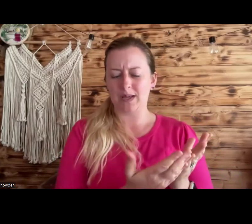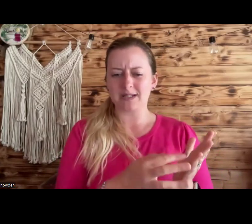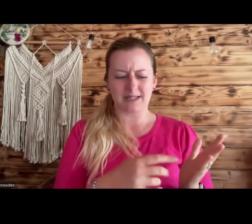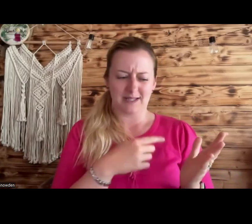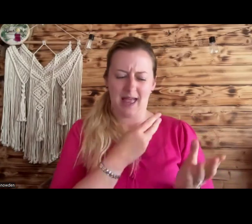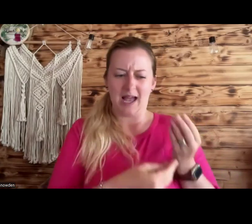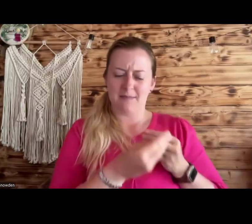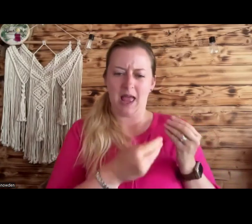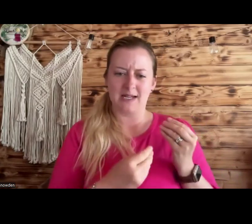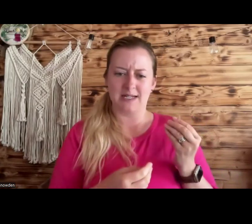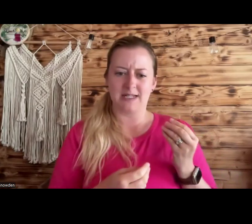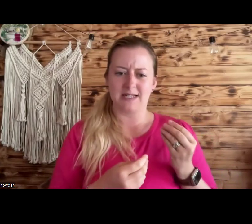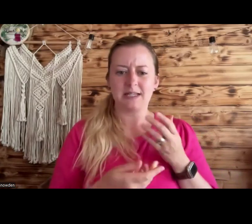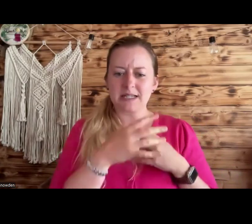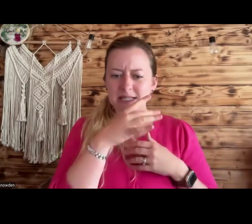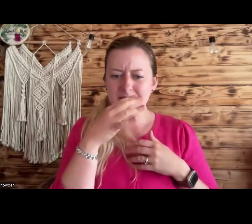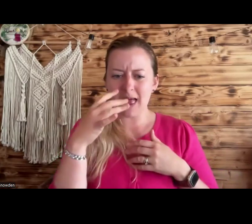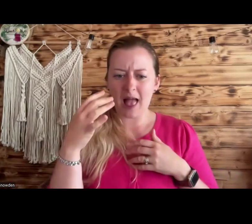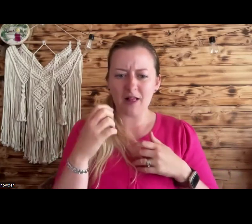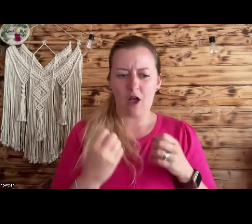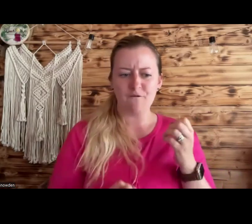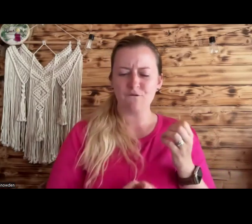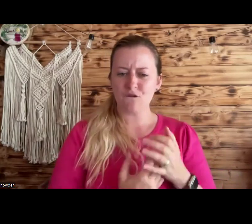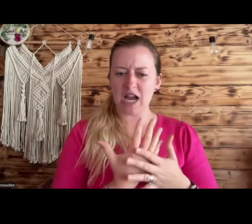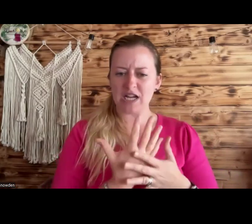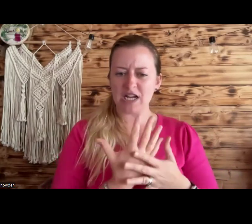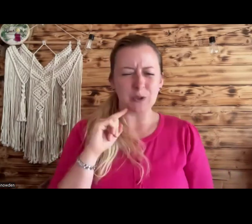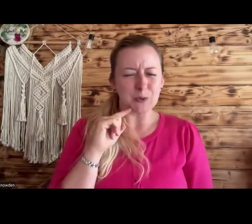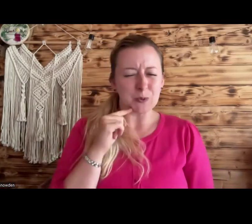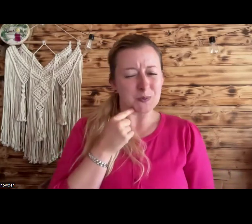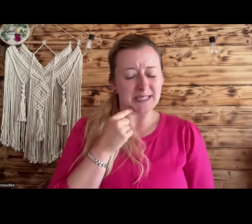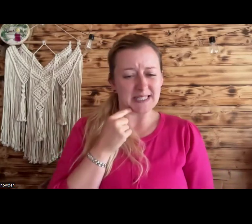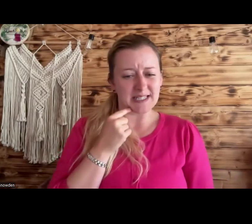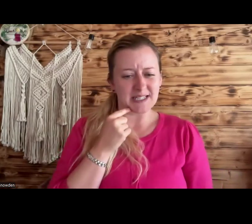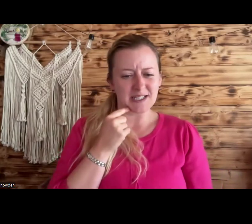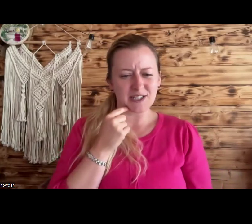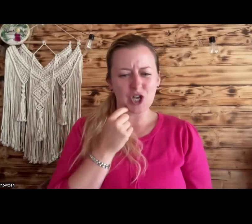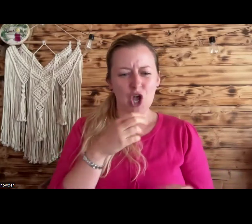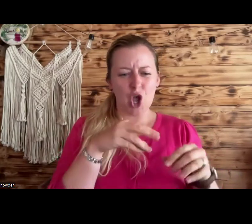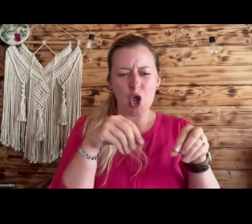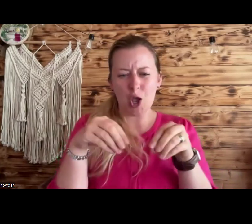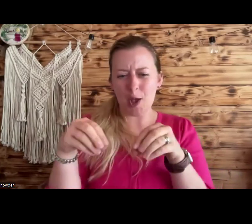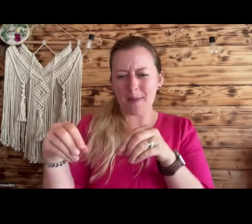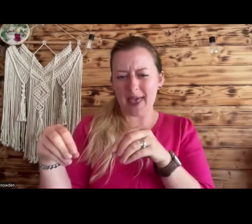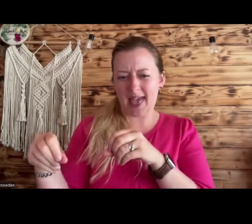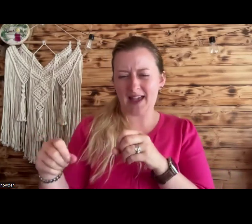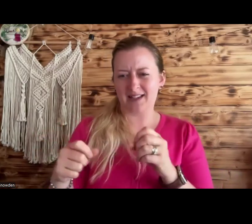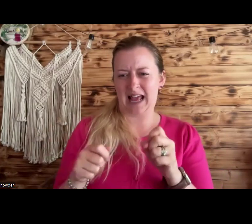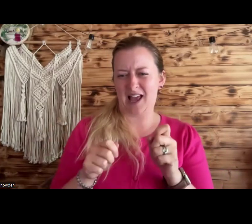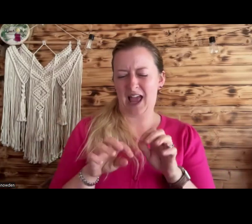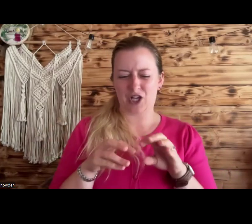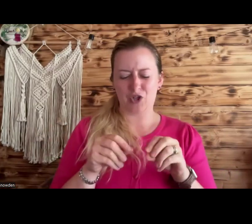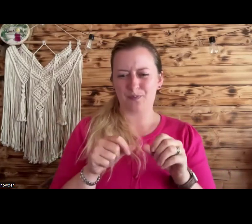sweet, herbaceous, but slightly earthy. So I think it will be a really lovely smelling oil as